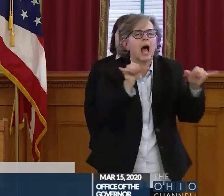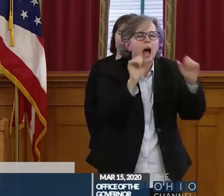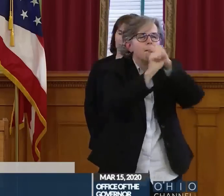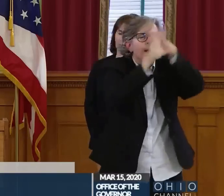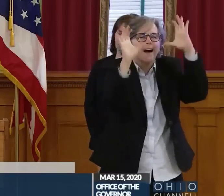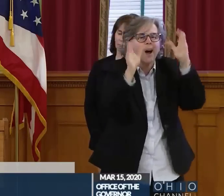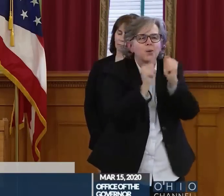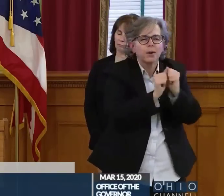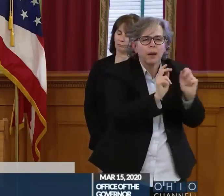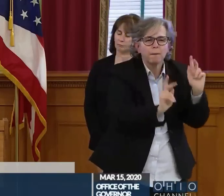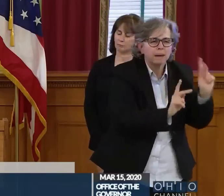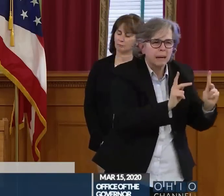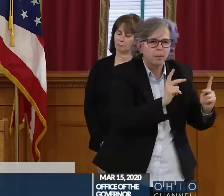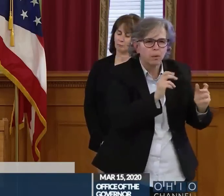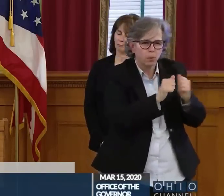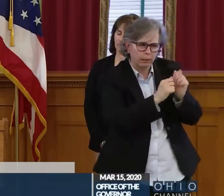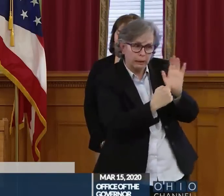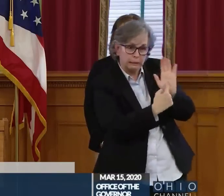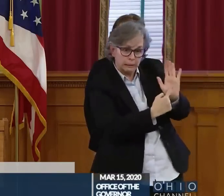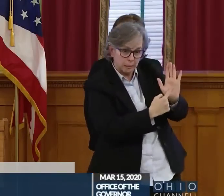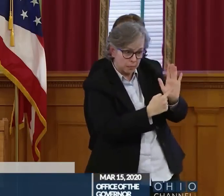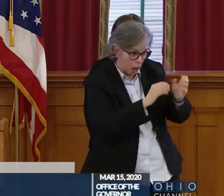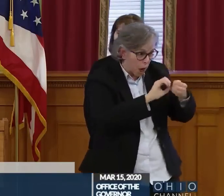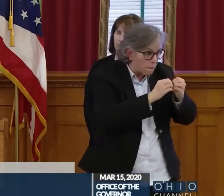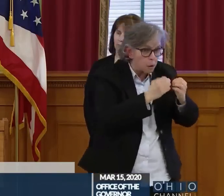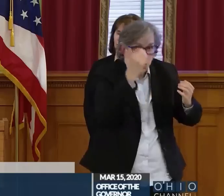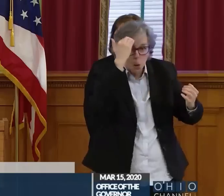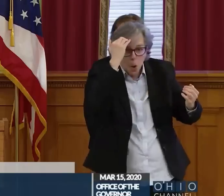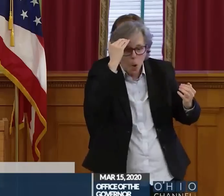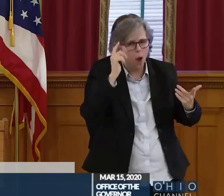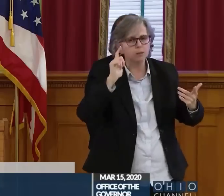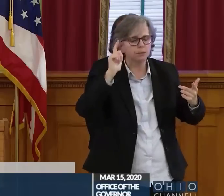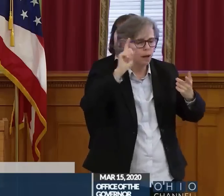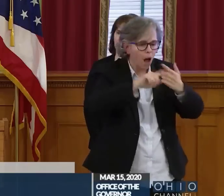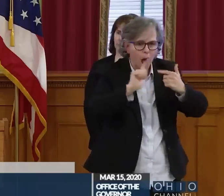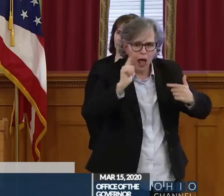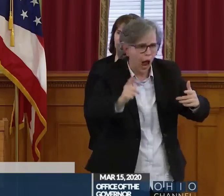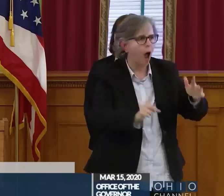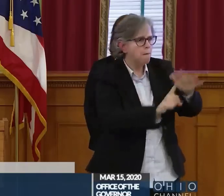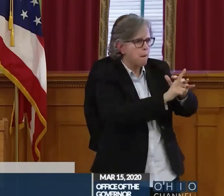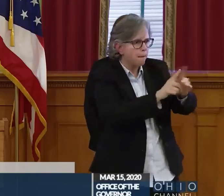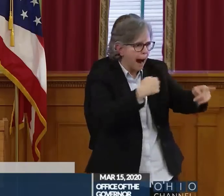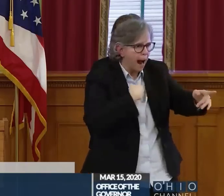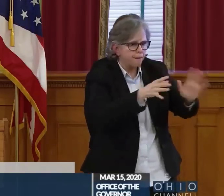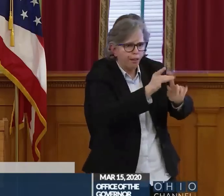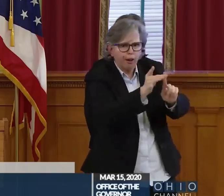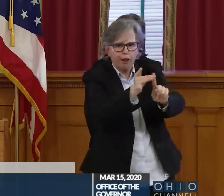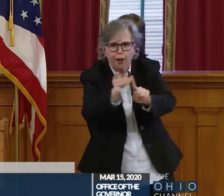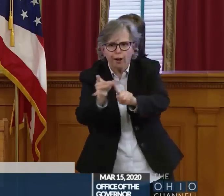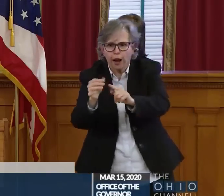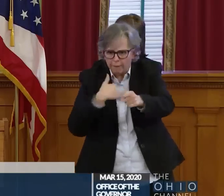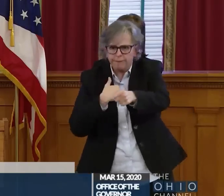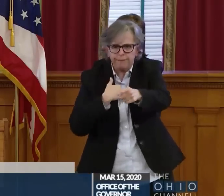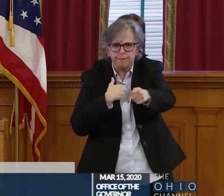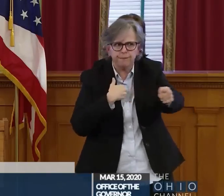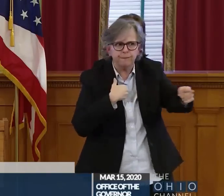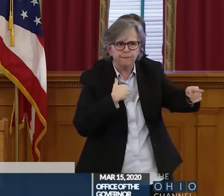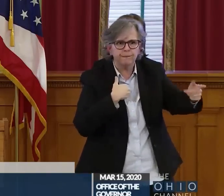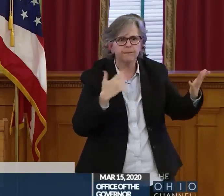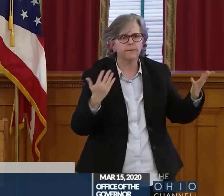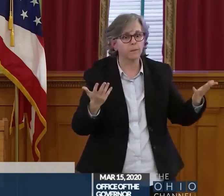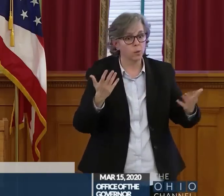predicting based on that. But be assured, it's already amongst us. And in fact, the fact that one of our cases started in